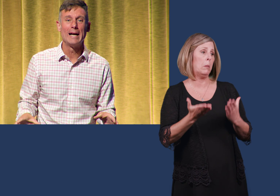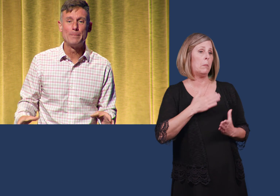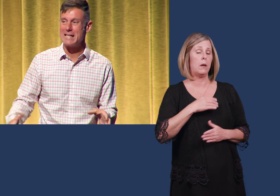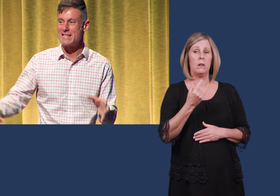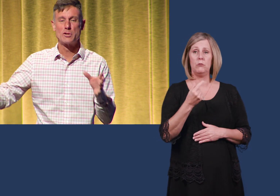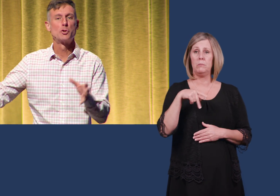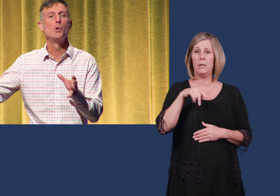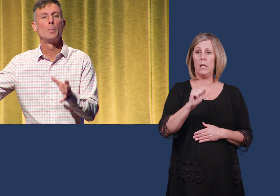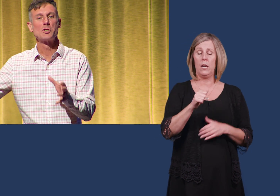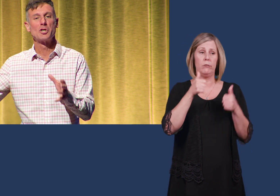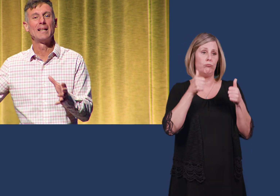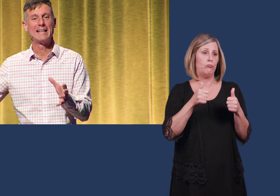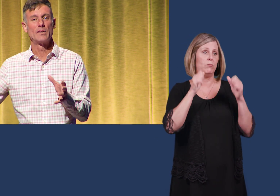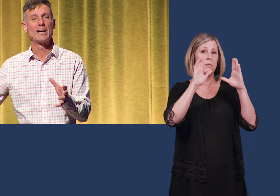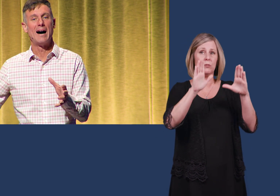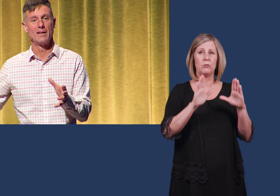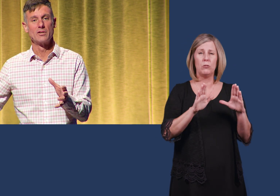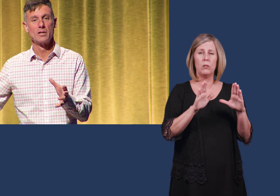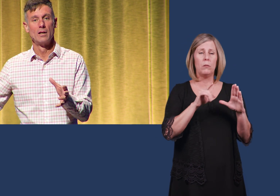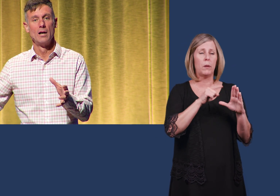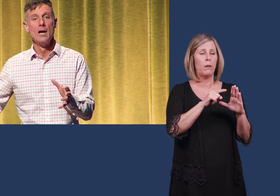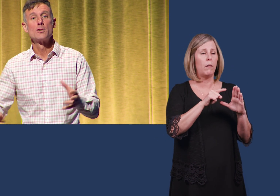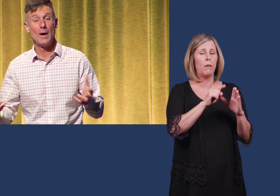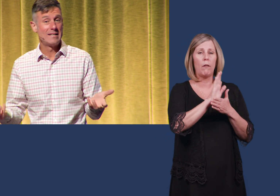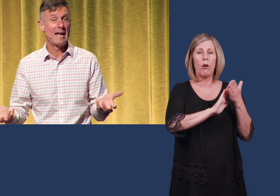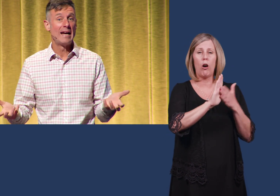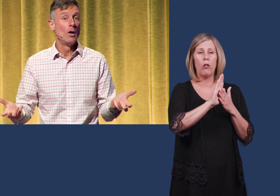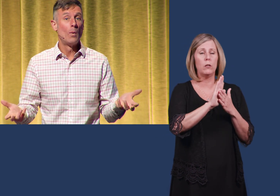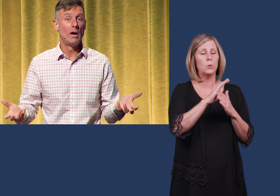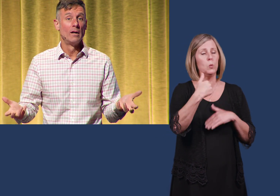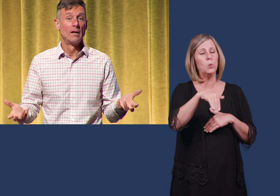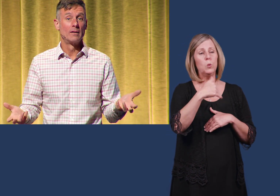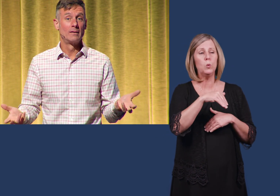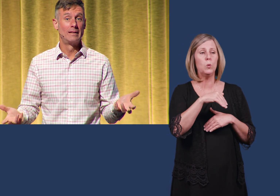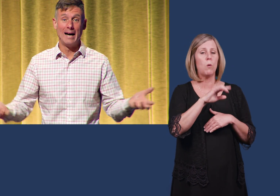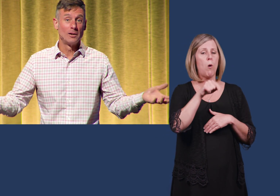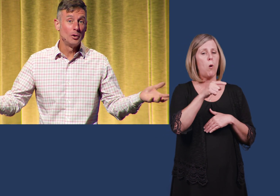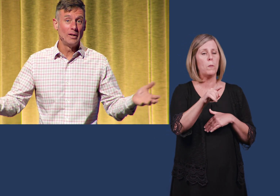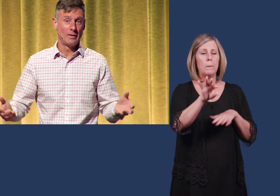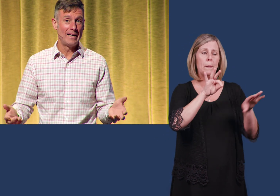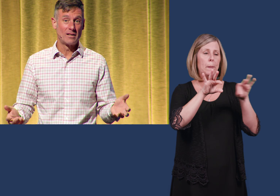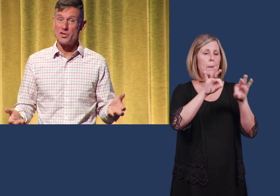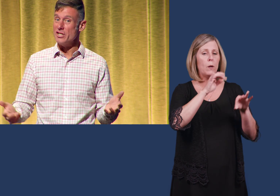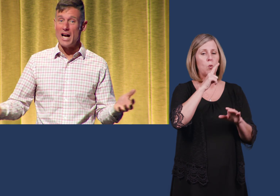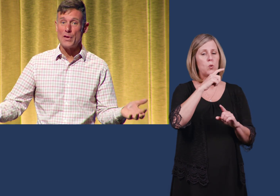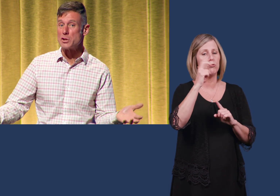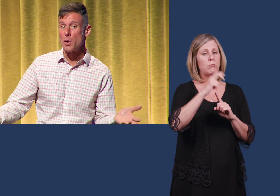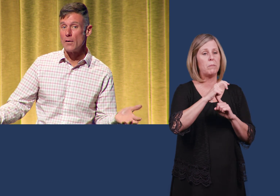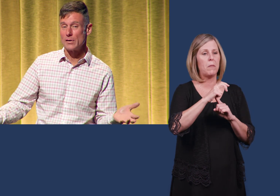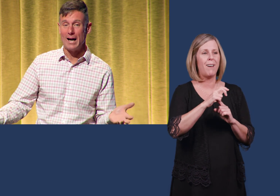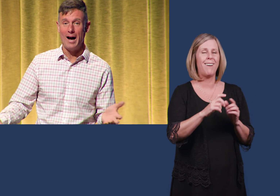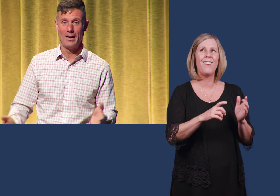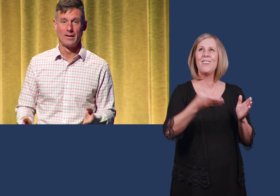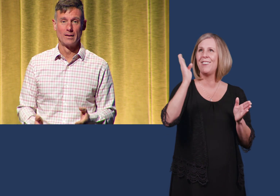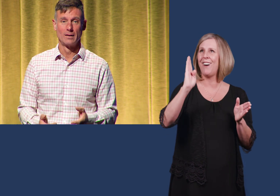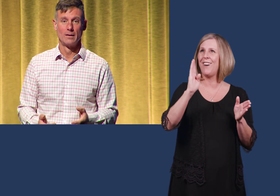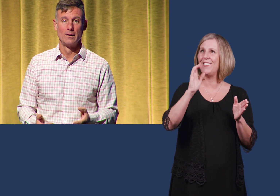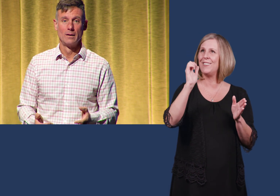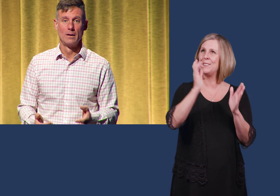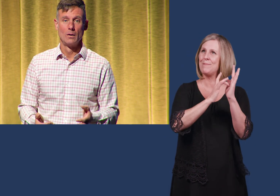are great, but it's this super selective college. So I say, well, God will do it, right? Because nothing's too hard for